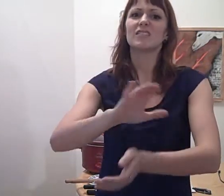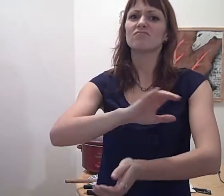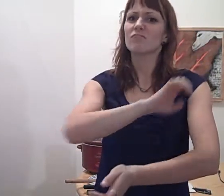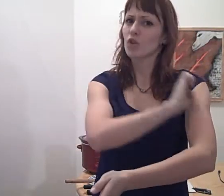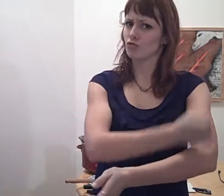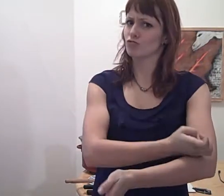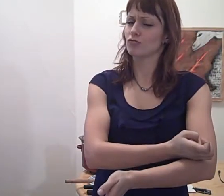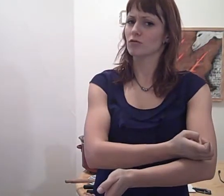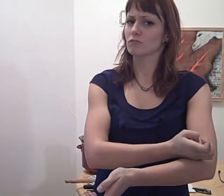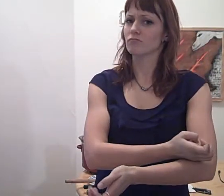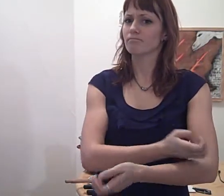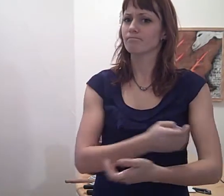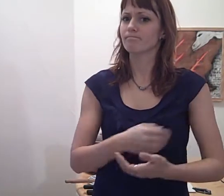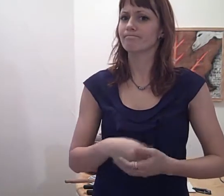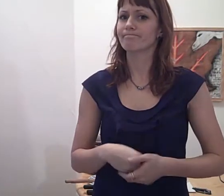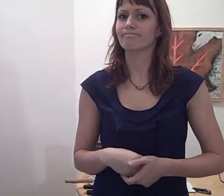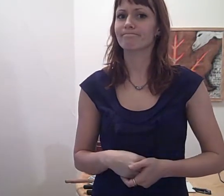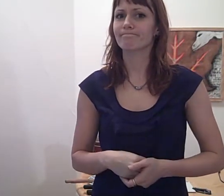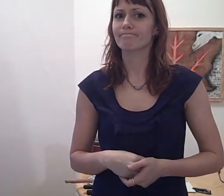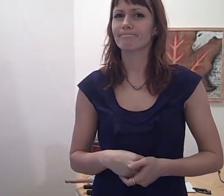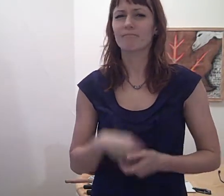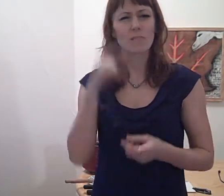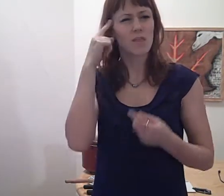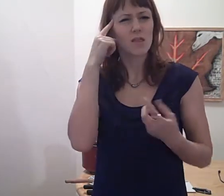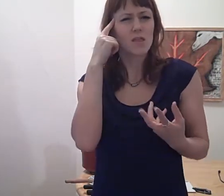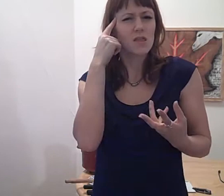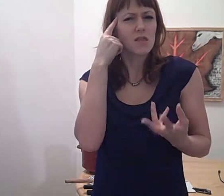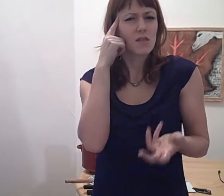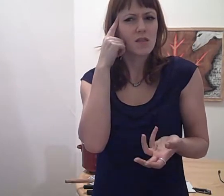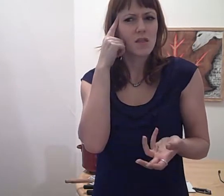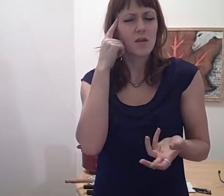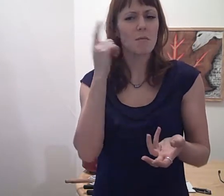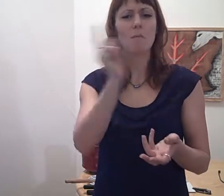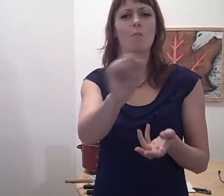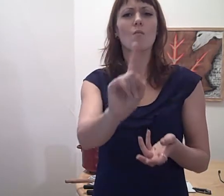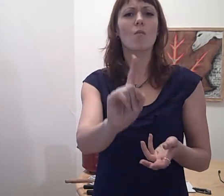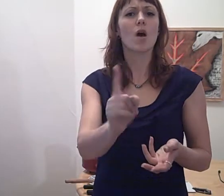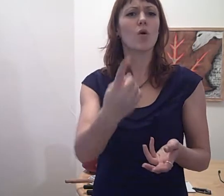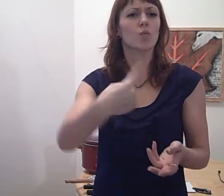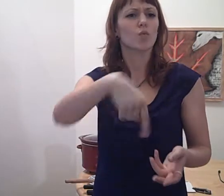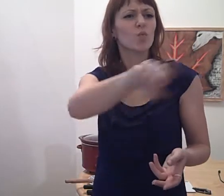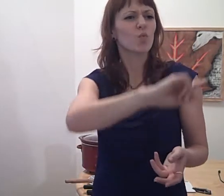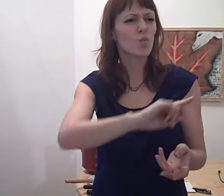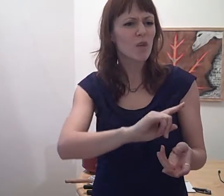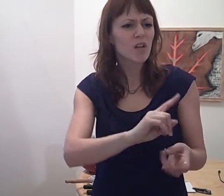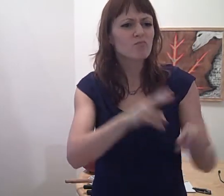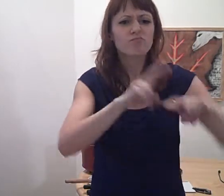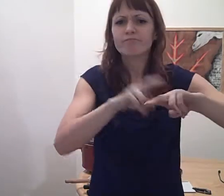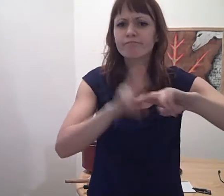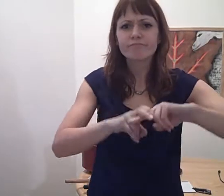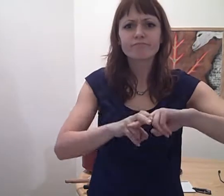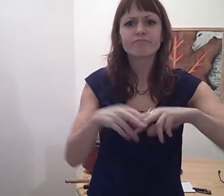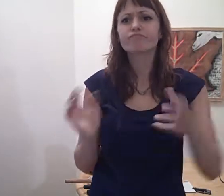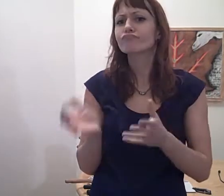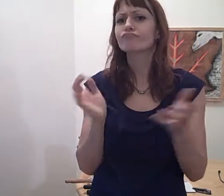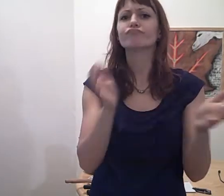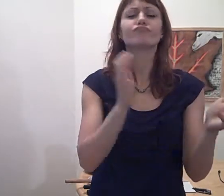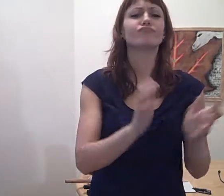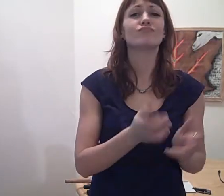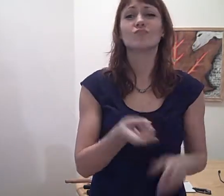Tremendous amount of energy is coming at us from the sun. We like the light that comes into the room, but in the middle of summer, all that heat is coming